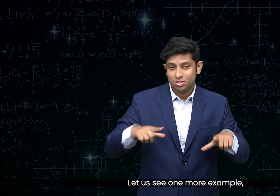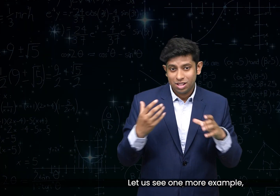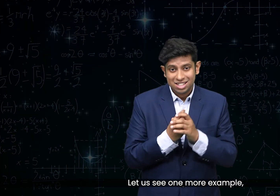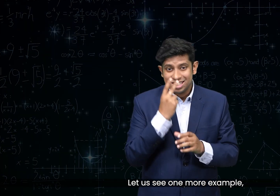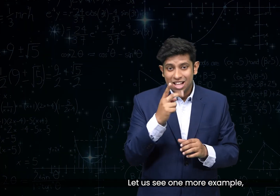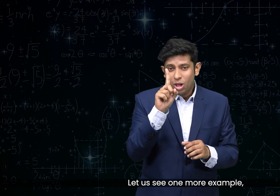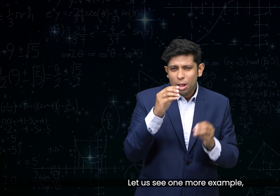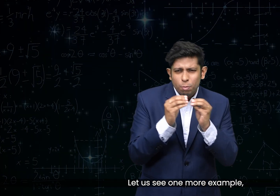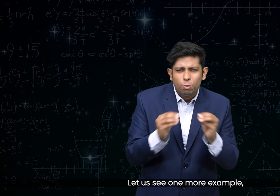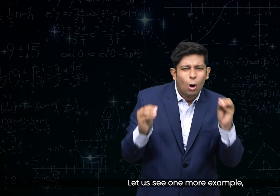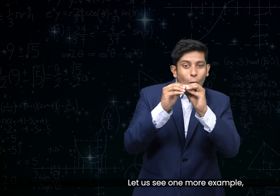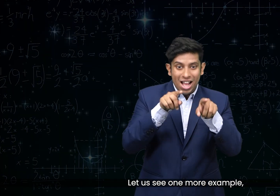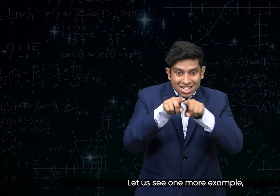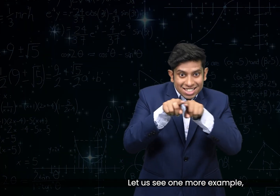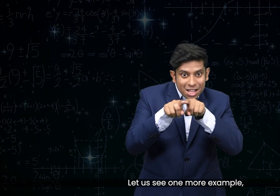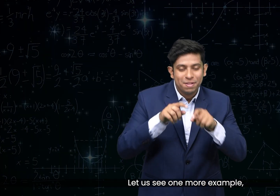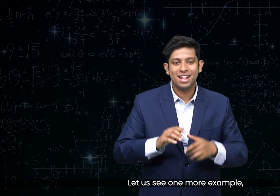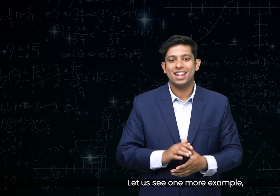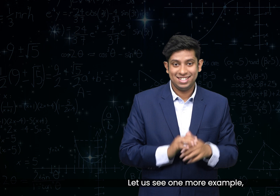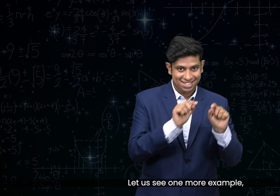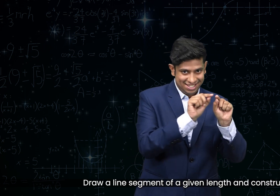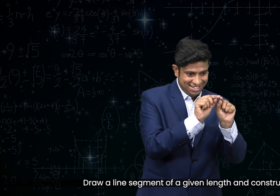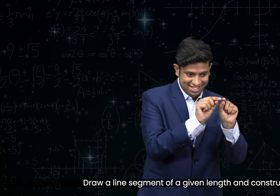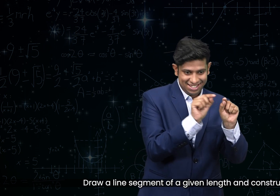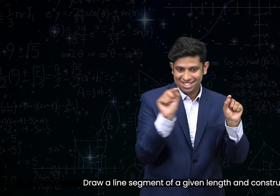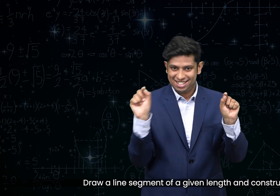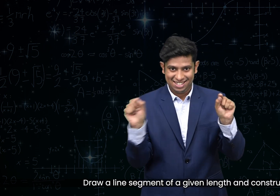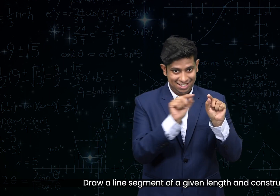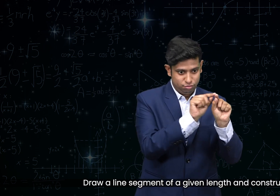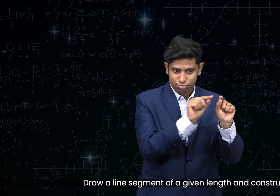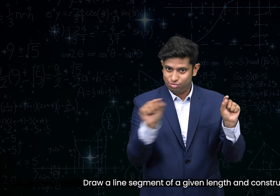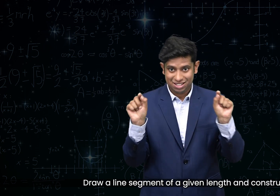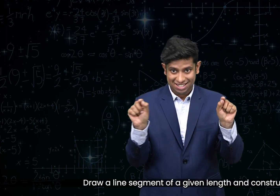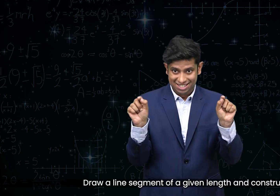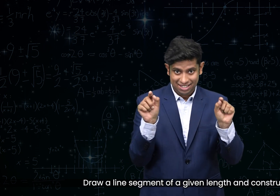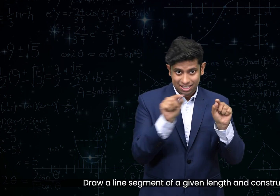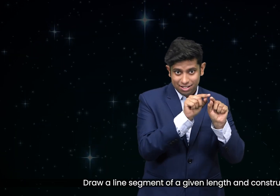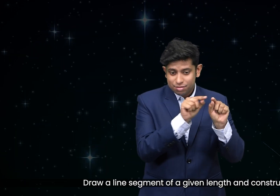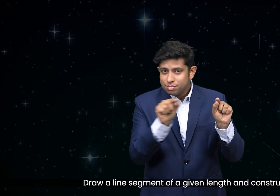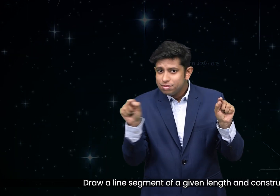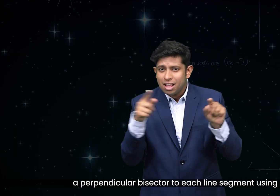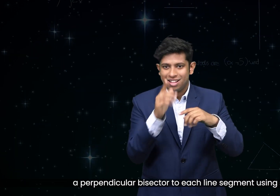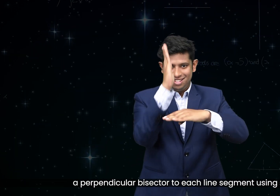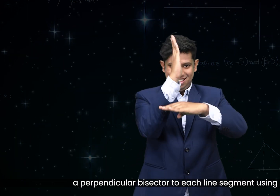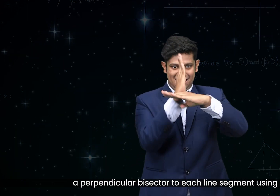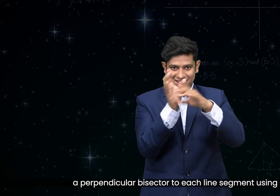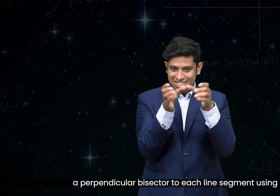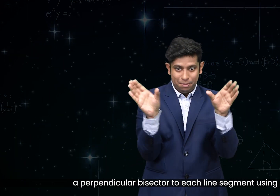Let us see one more example. Draw a line segment of a given length and construct a perpendicular bisector